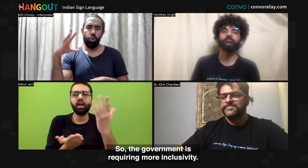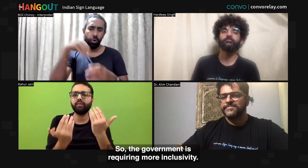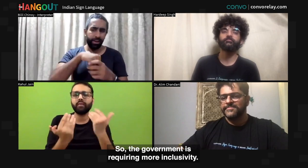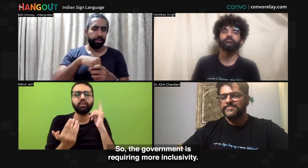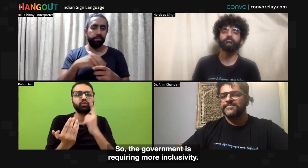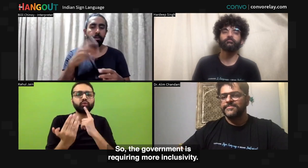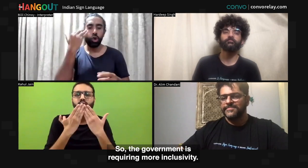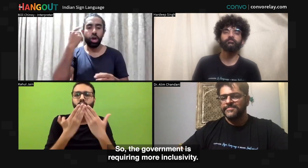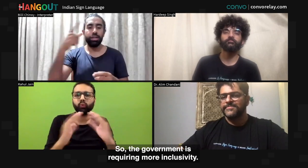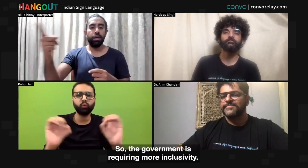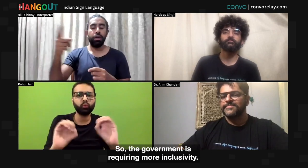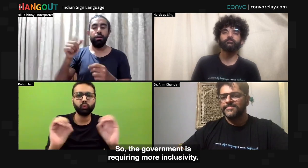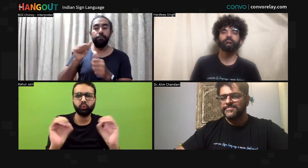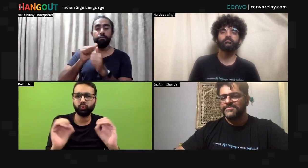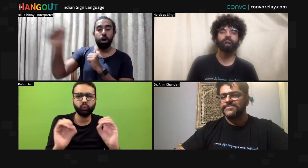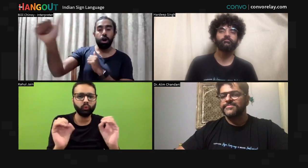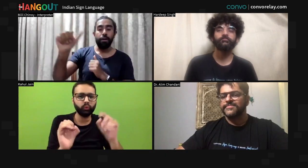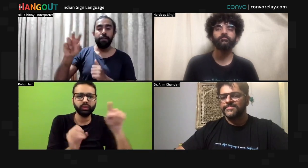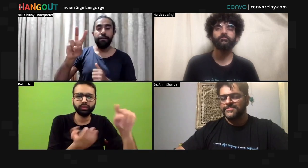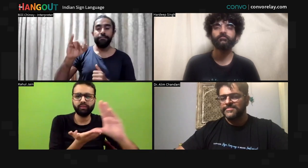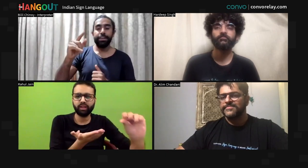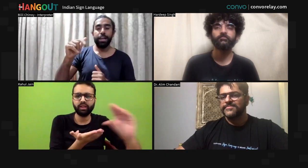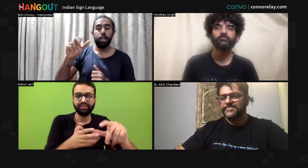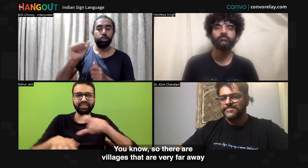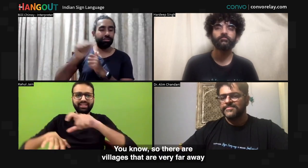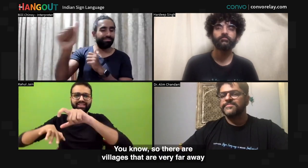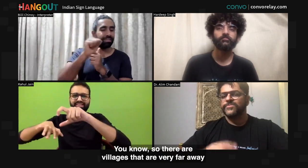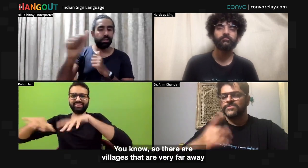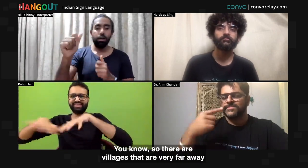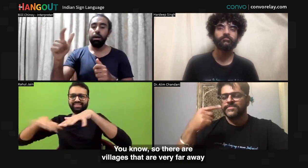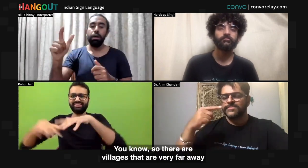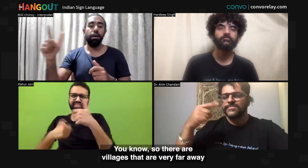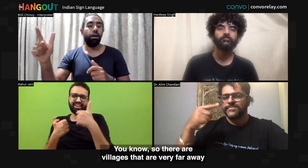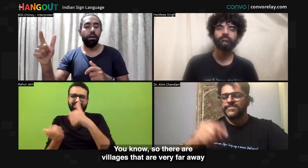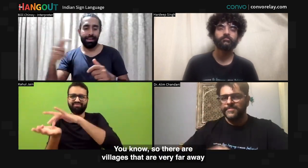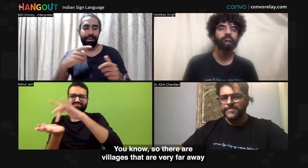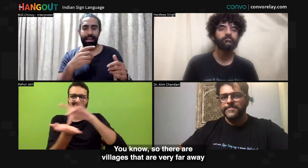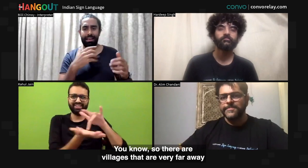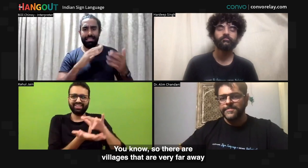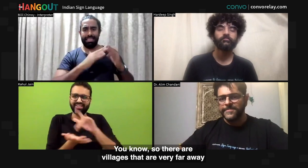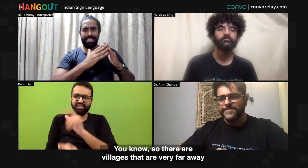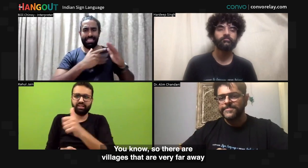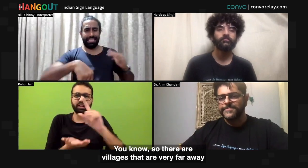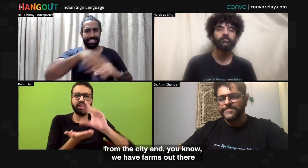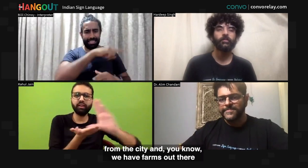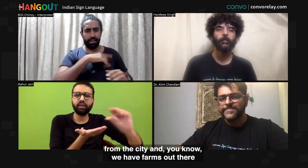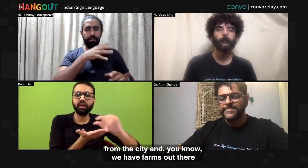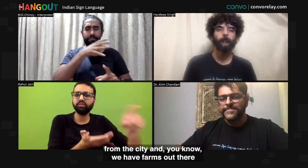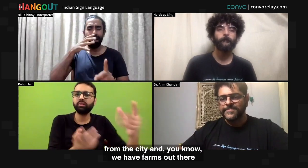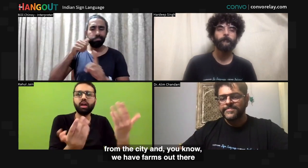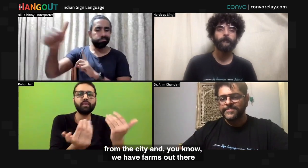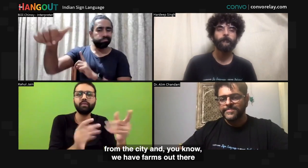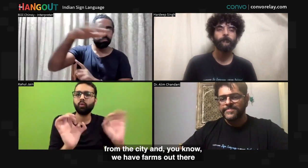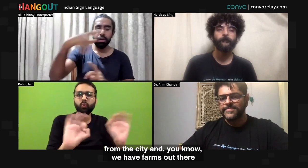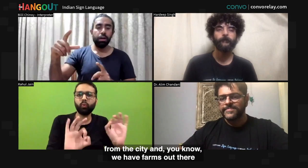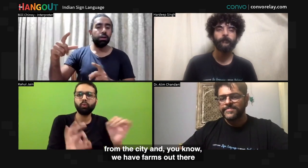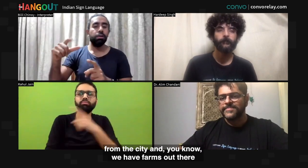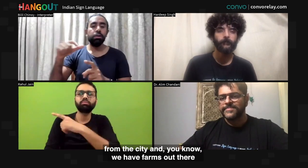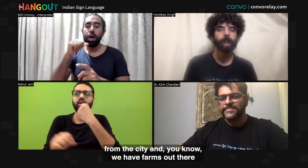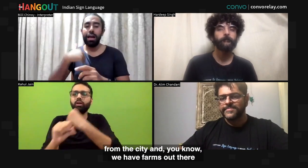uh, more inclusivity. Um, you know, so, um, they have villages that are very far away. From the city and, you know, that we have farms out there